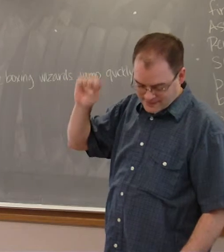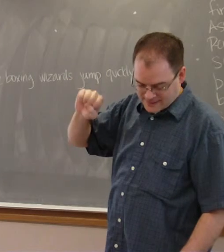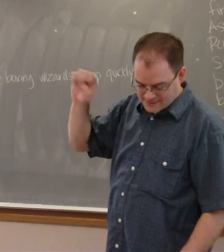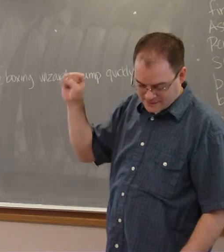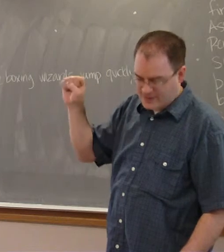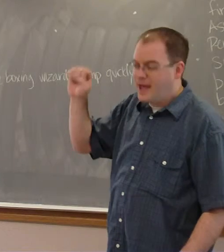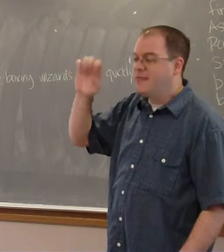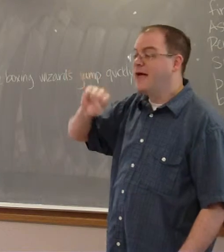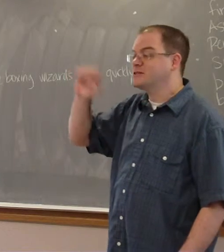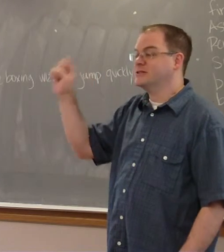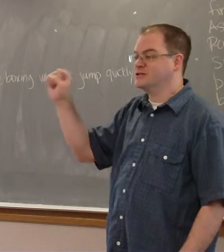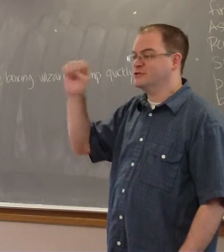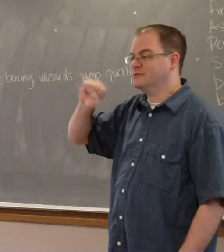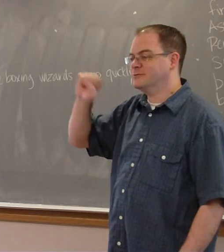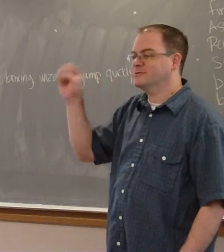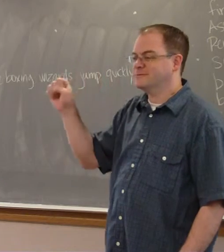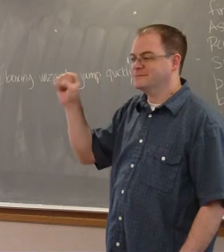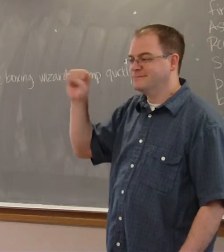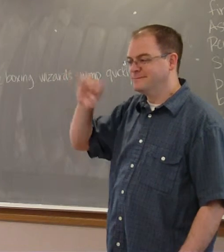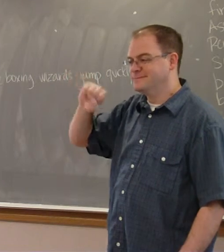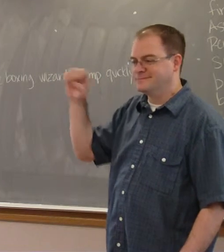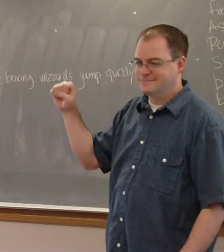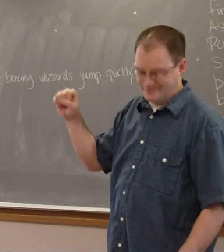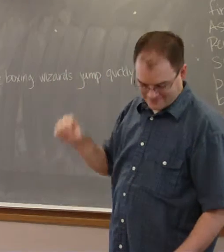Sunday school. They actually do.